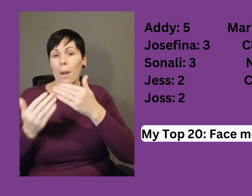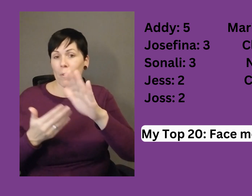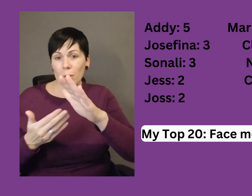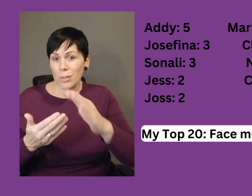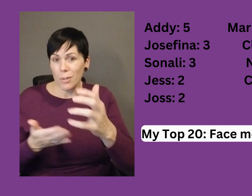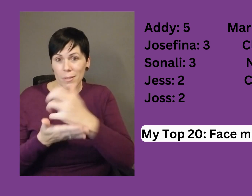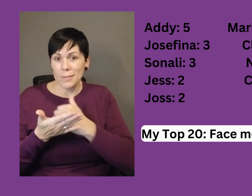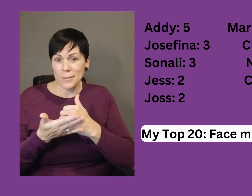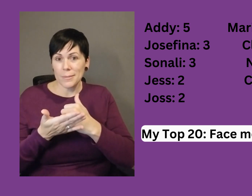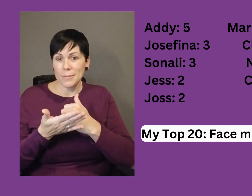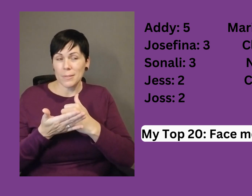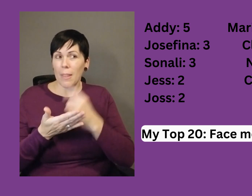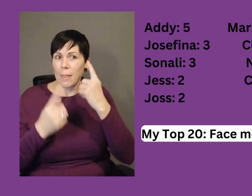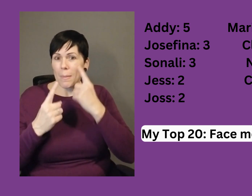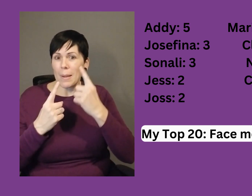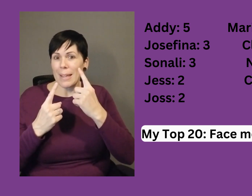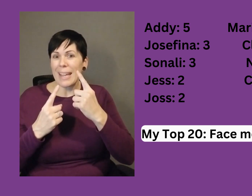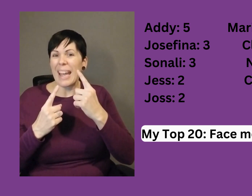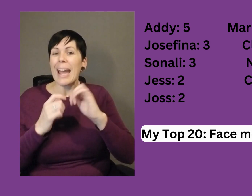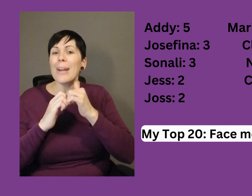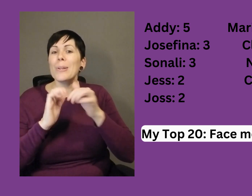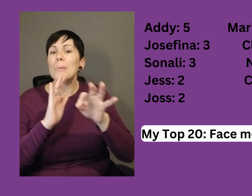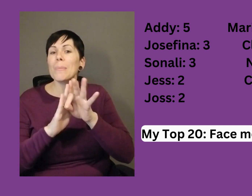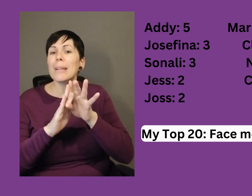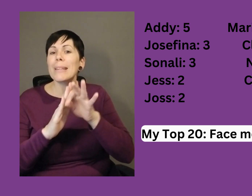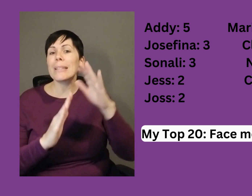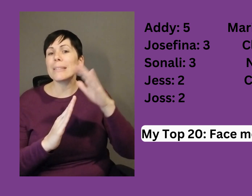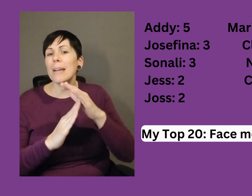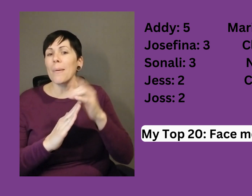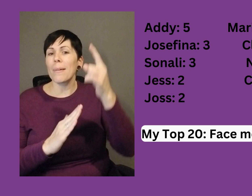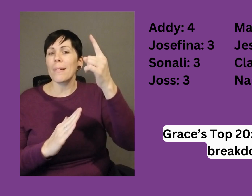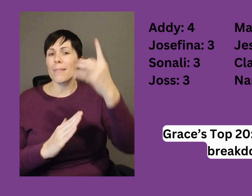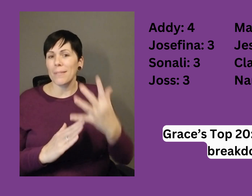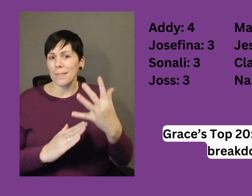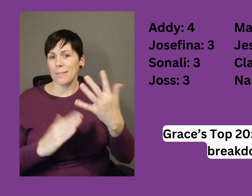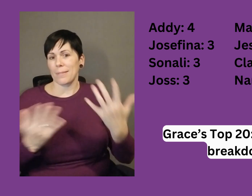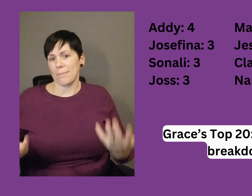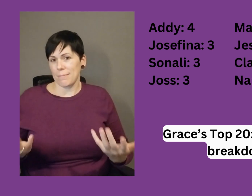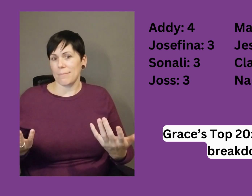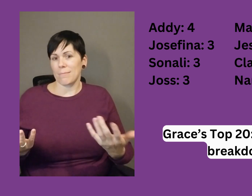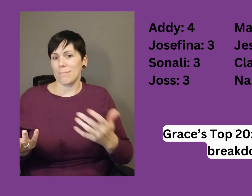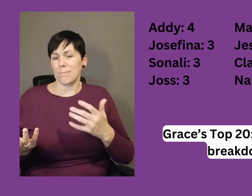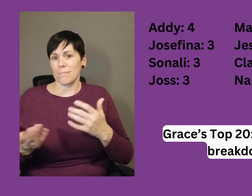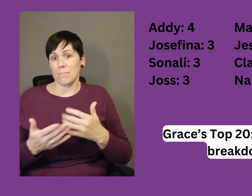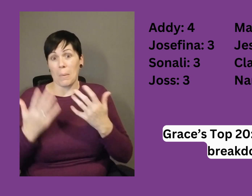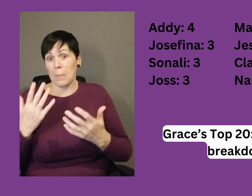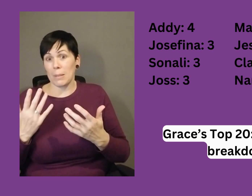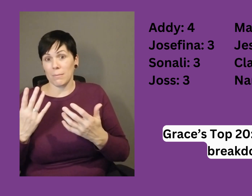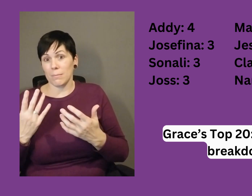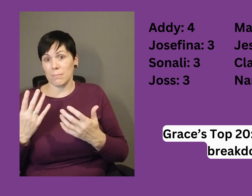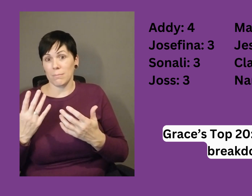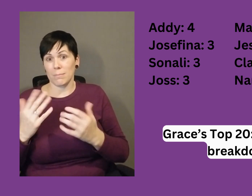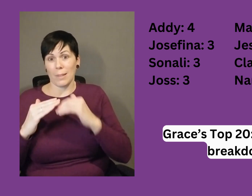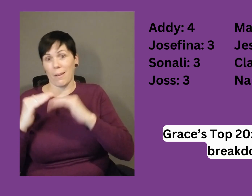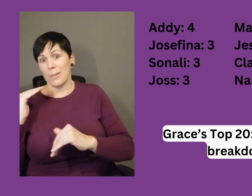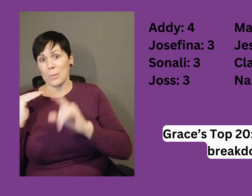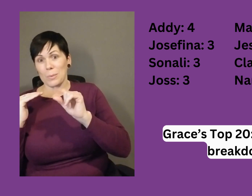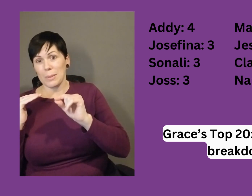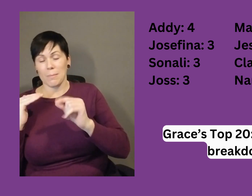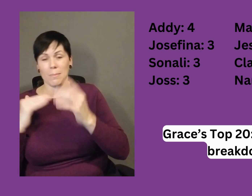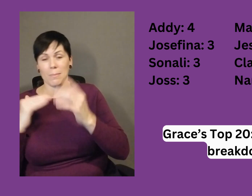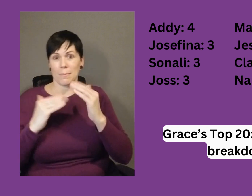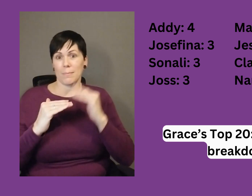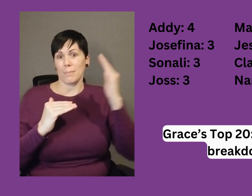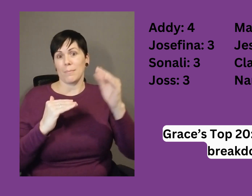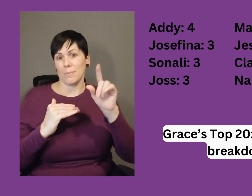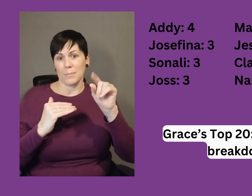than my dolls. How would you pick the top 5th of your collection? So yeah, let me know in the